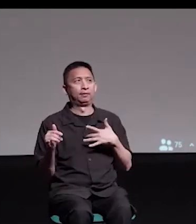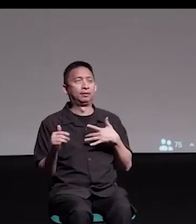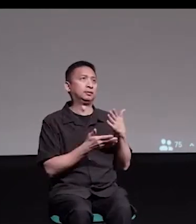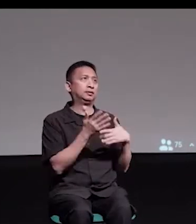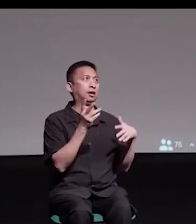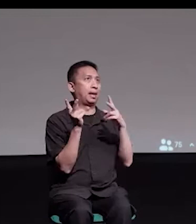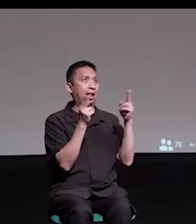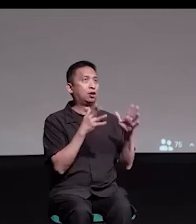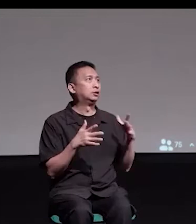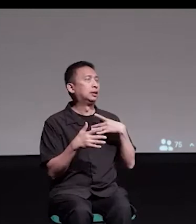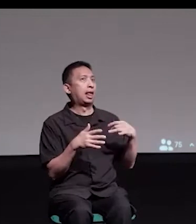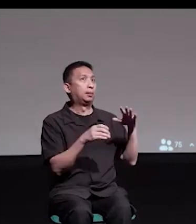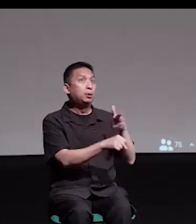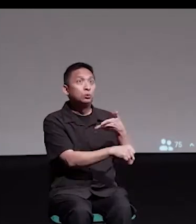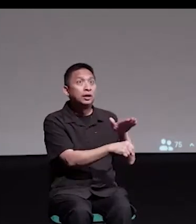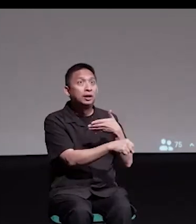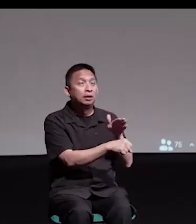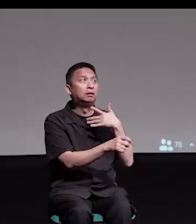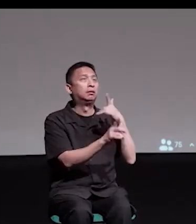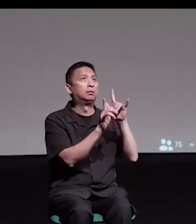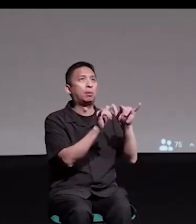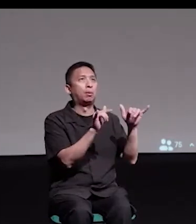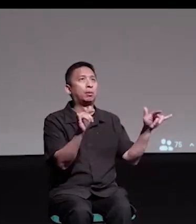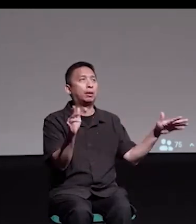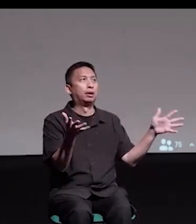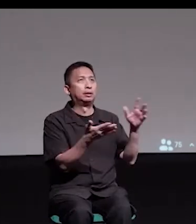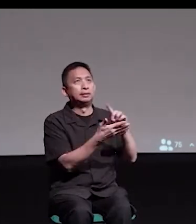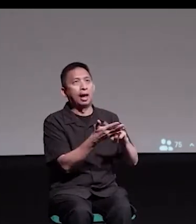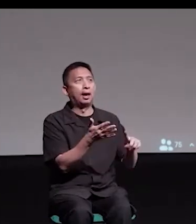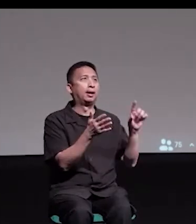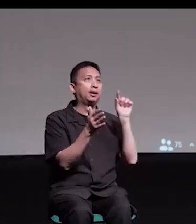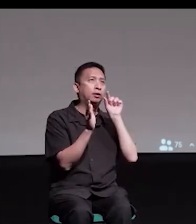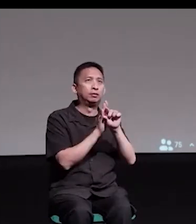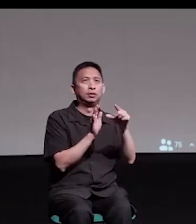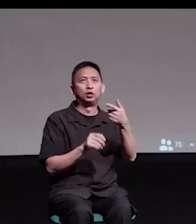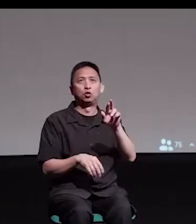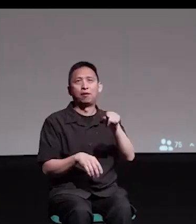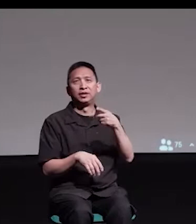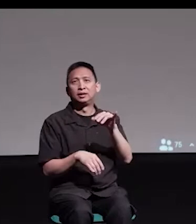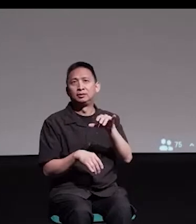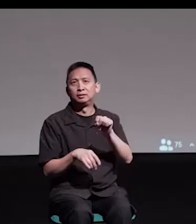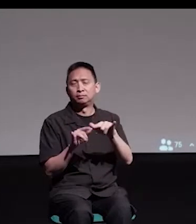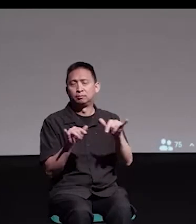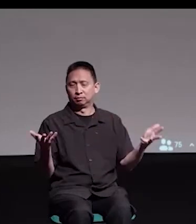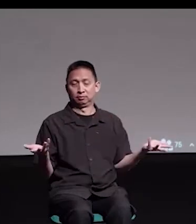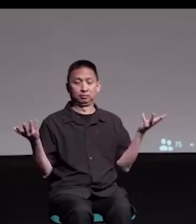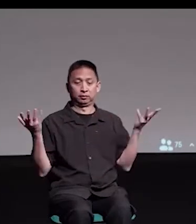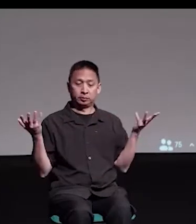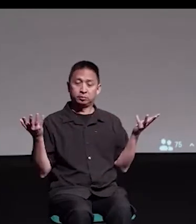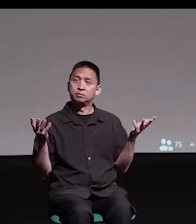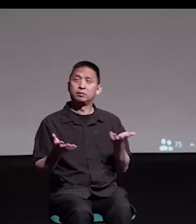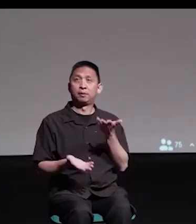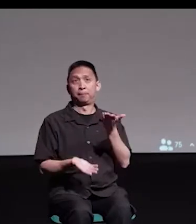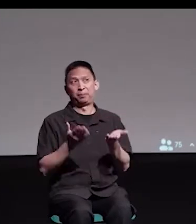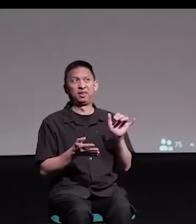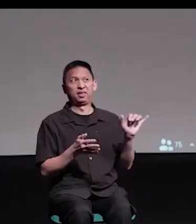know, are like into music and, all sorts of different things, design, graphics, etc. And so I think maybe on some level that it